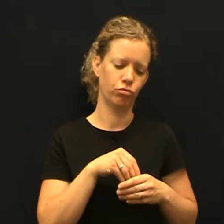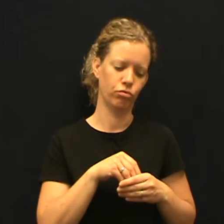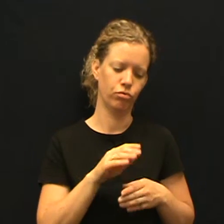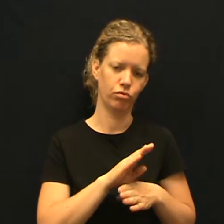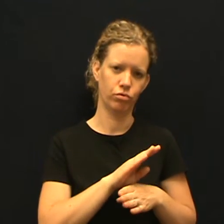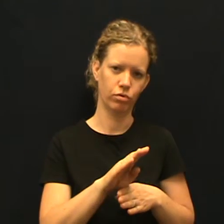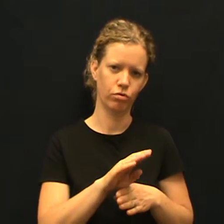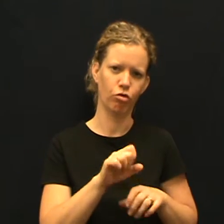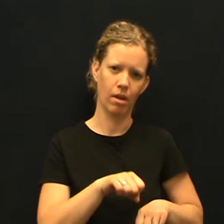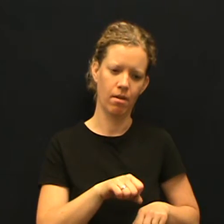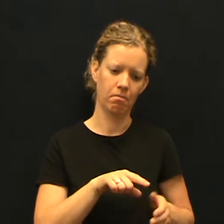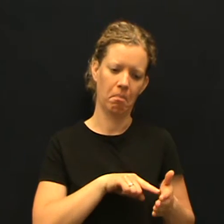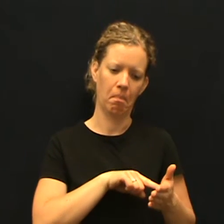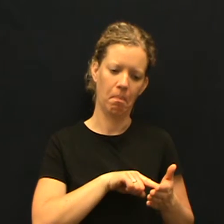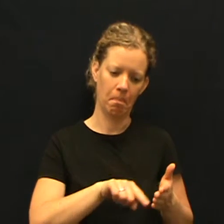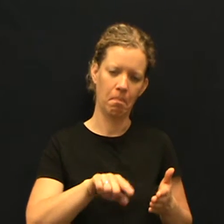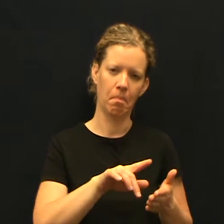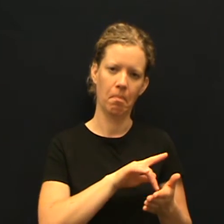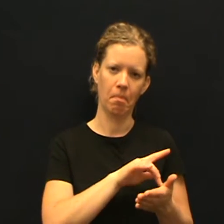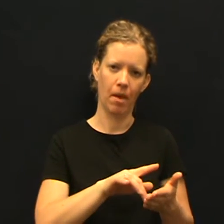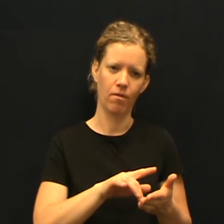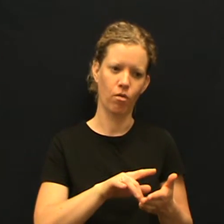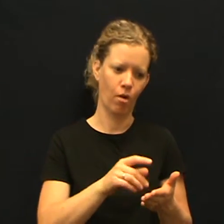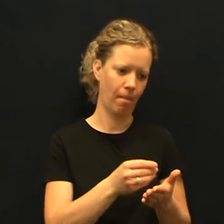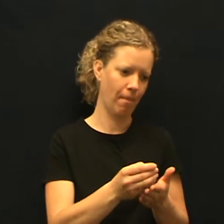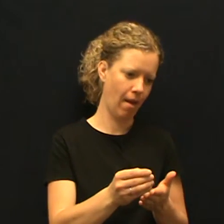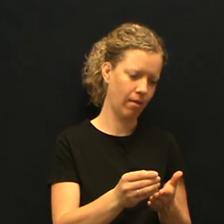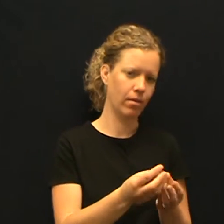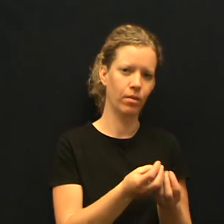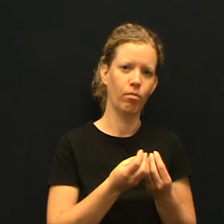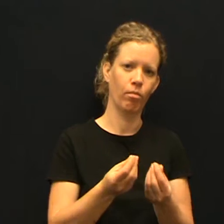our acquisitions of property, plant, and equipment for the period.